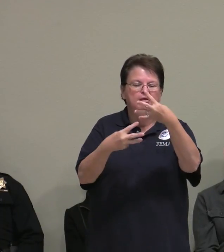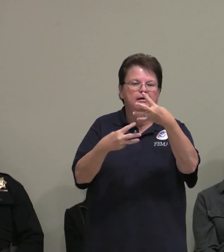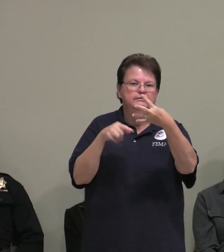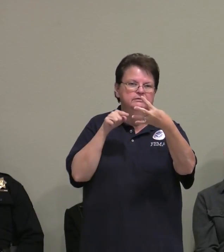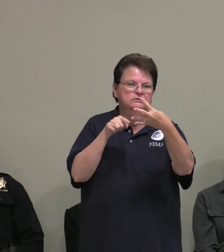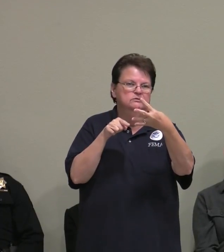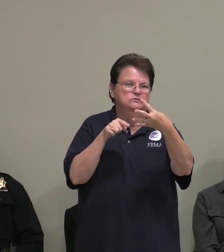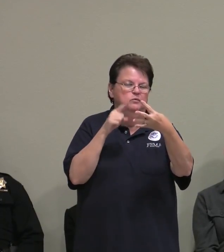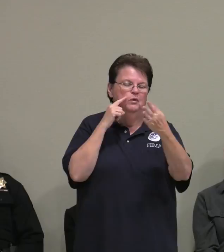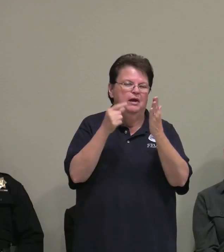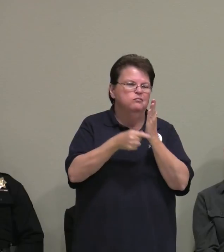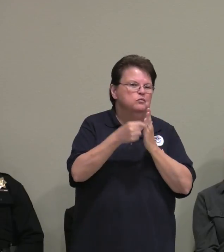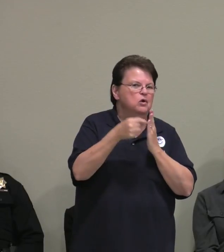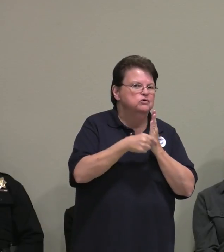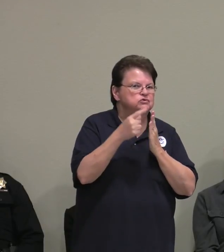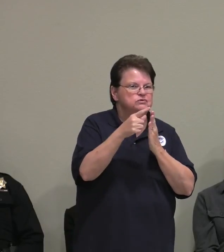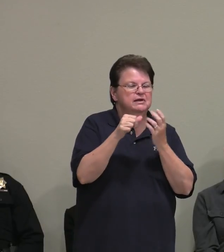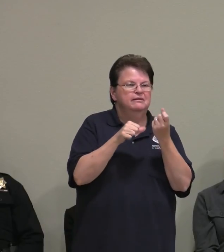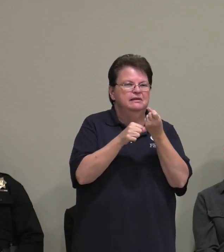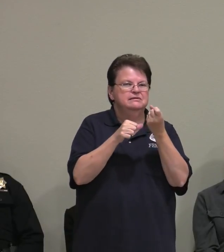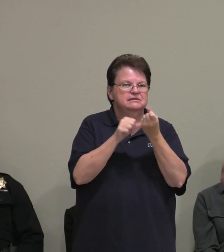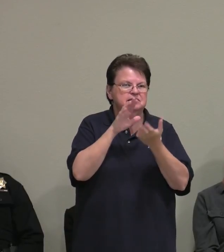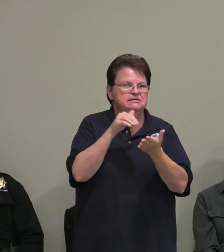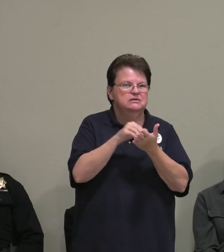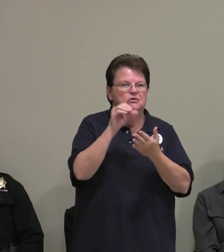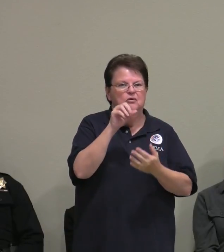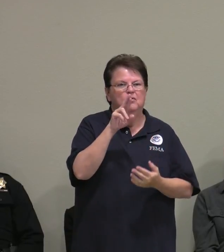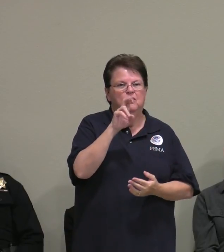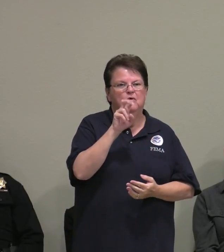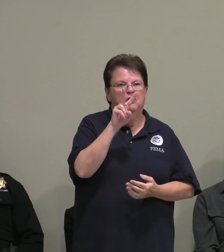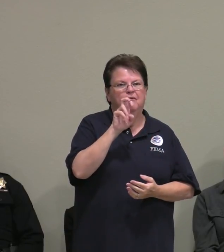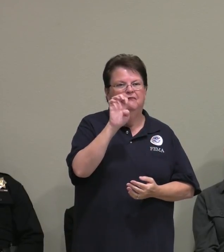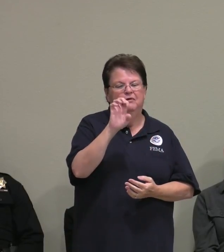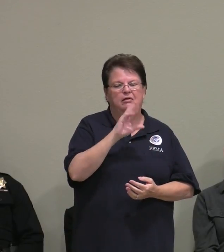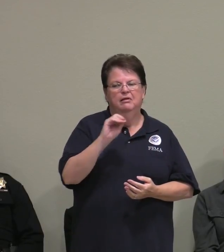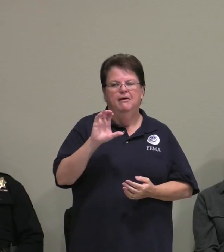We have brochures at the local assistance center in Oroville and in Chico.